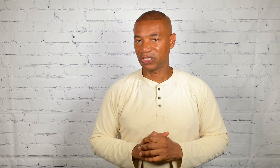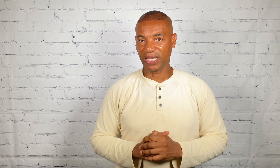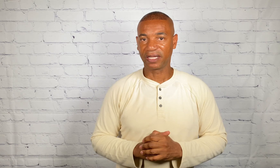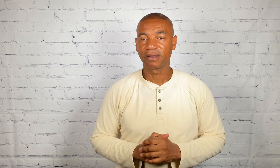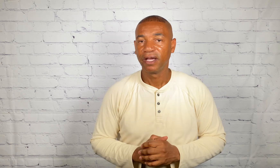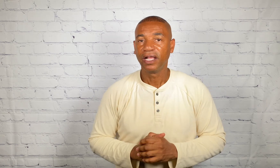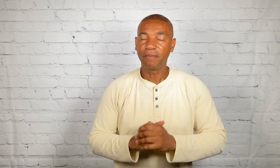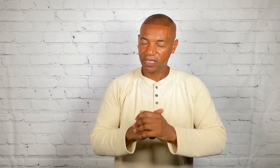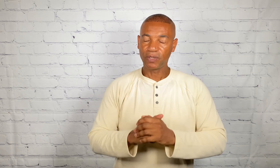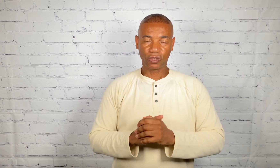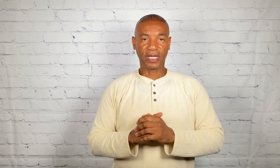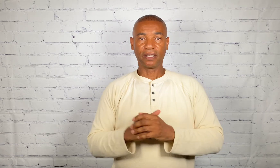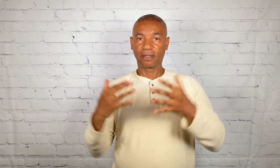Synergistic. Let me demonstrate.